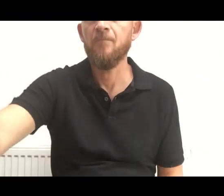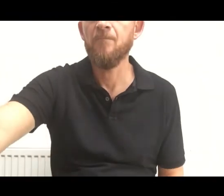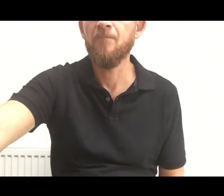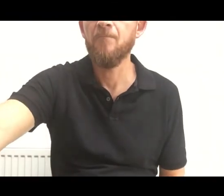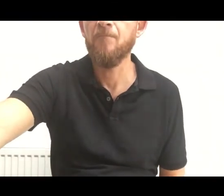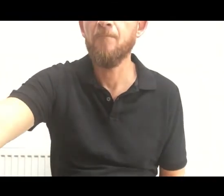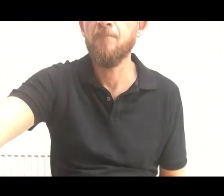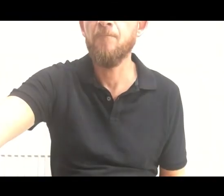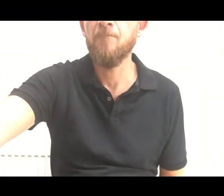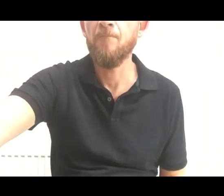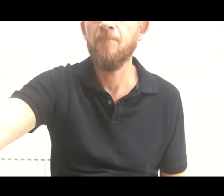We